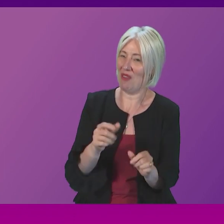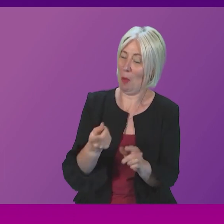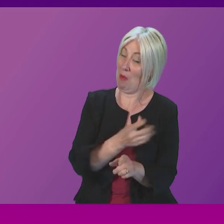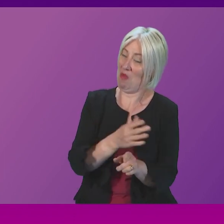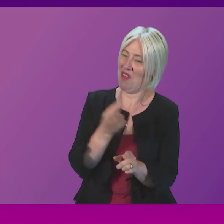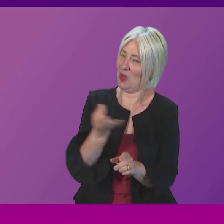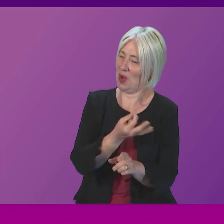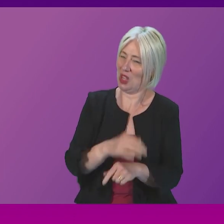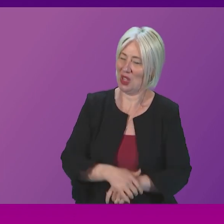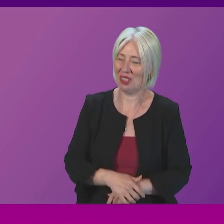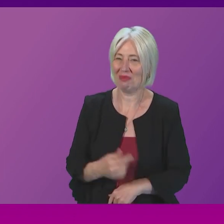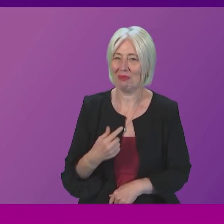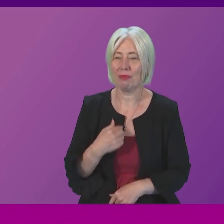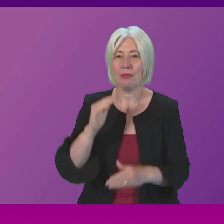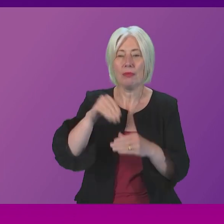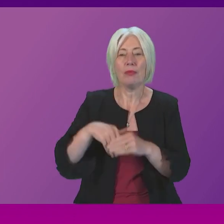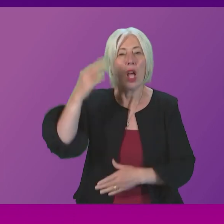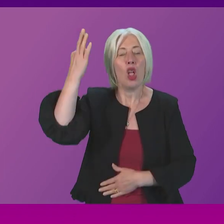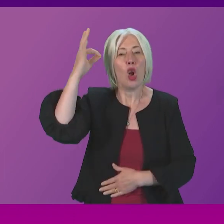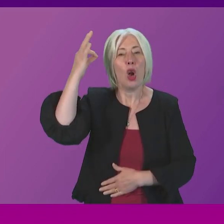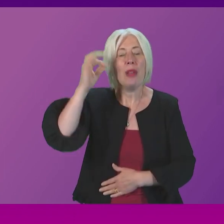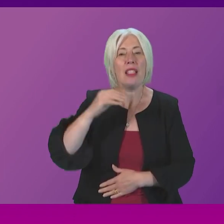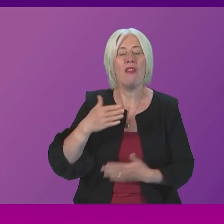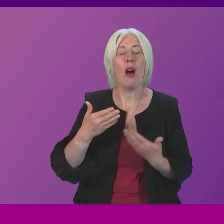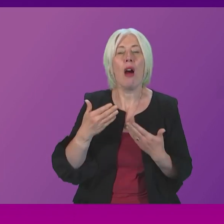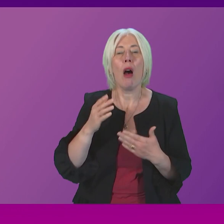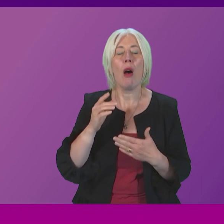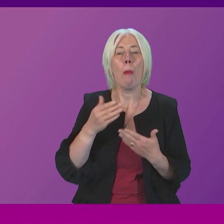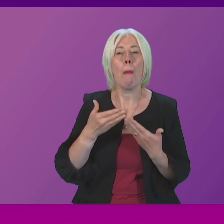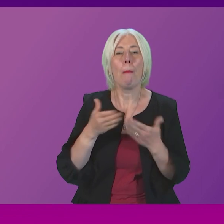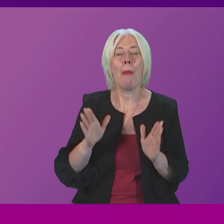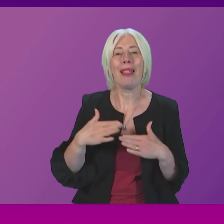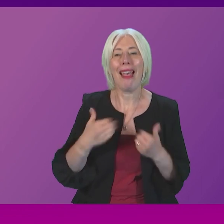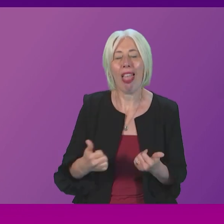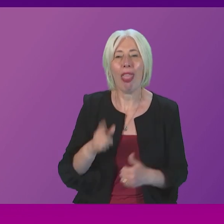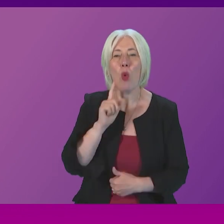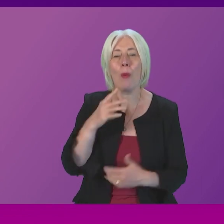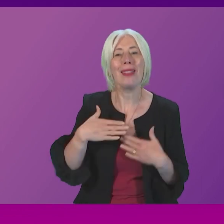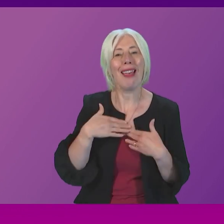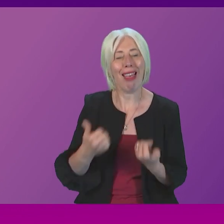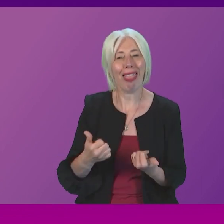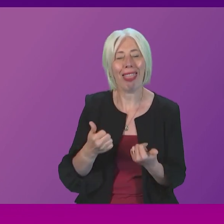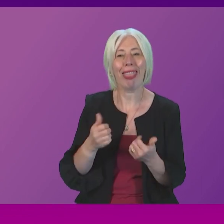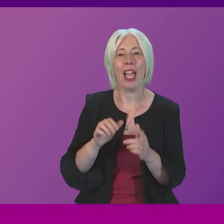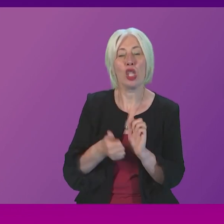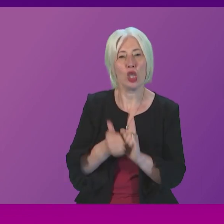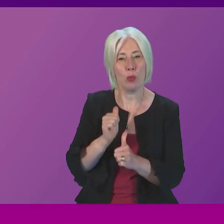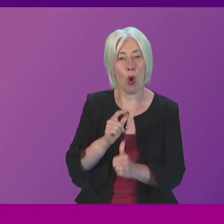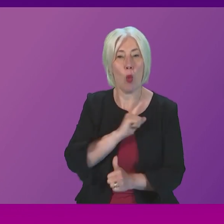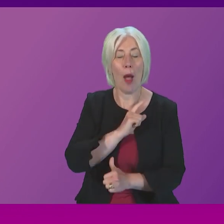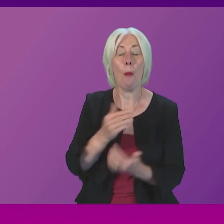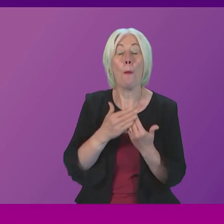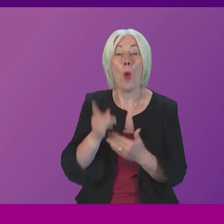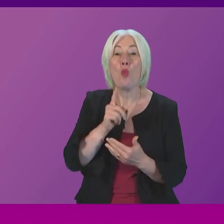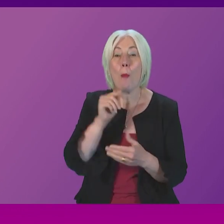So I sit on the Committee for Public Health, Women's Health and Sport. And the reason we need more women in